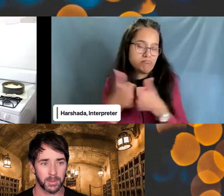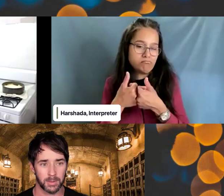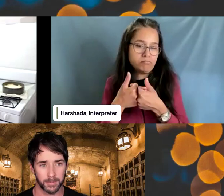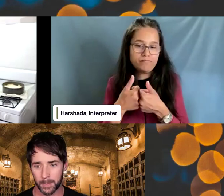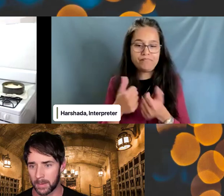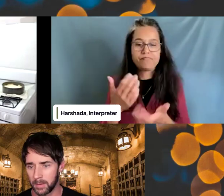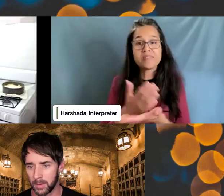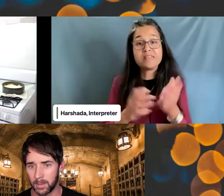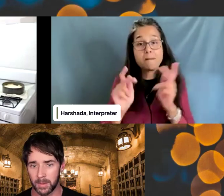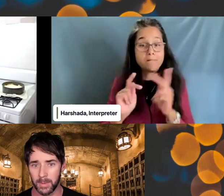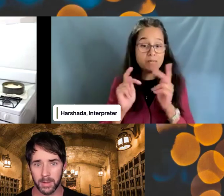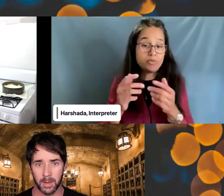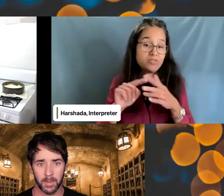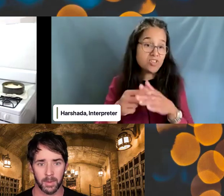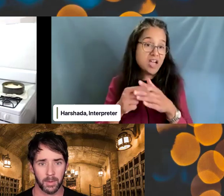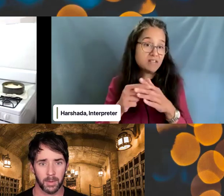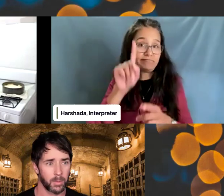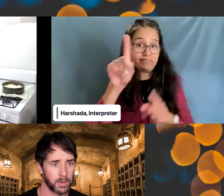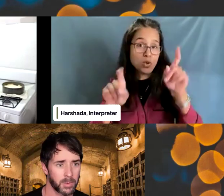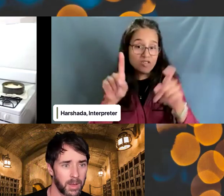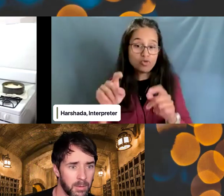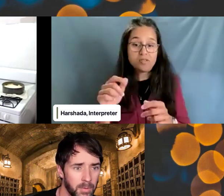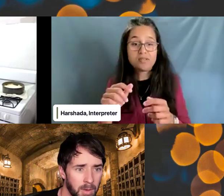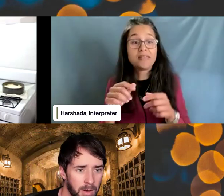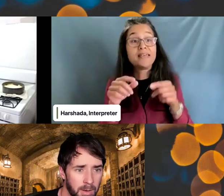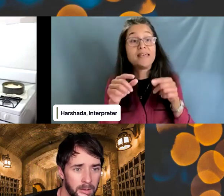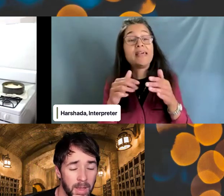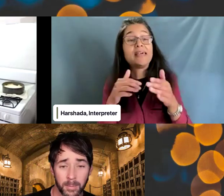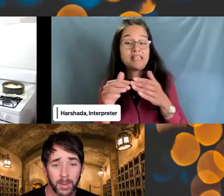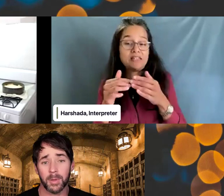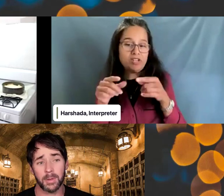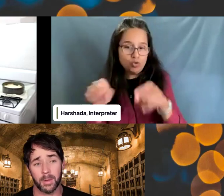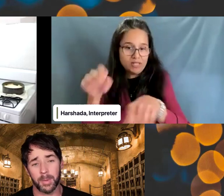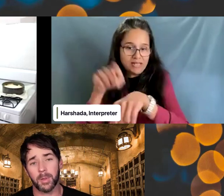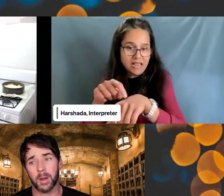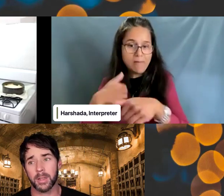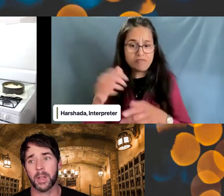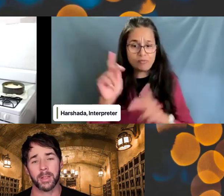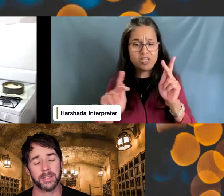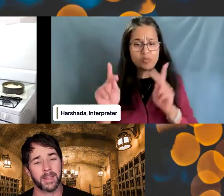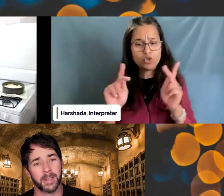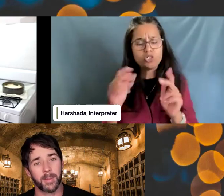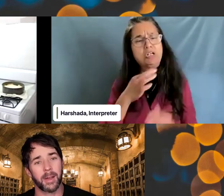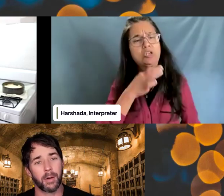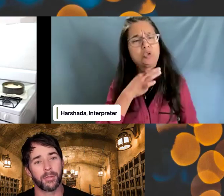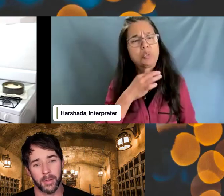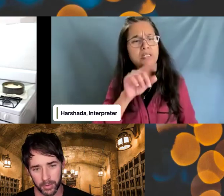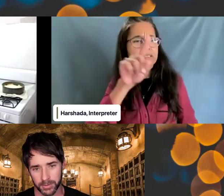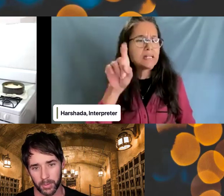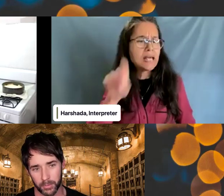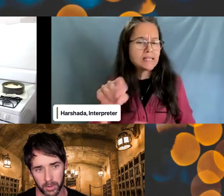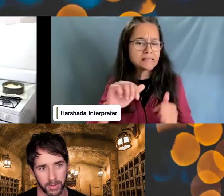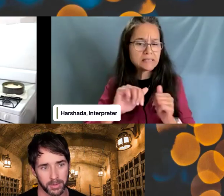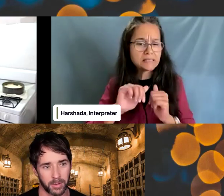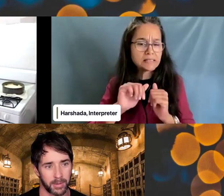with some questions. In the meantime, we also have people are curious and asking about how fatherhood